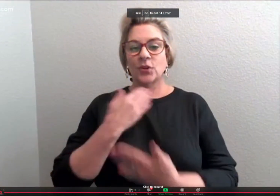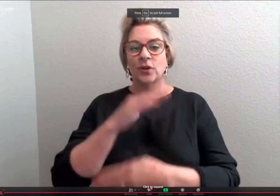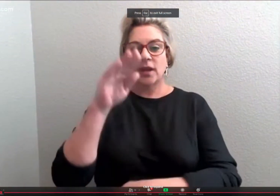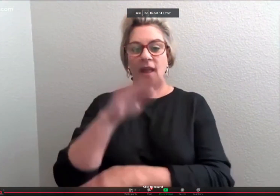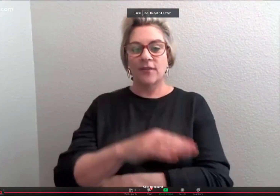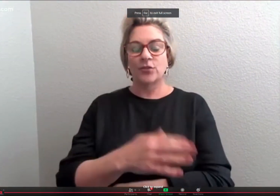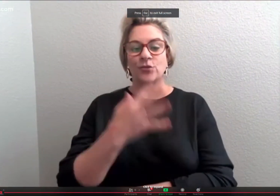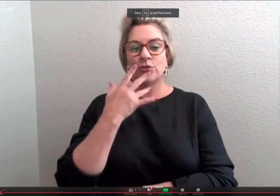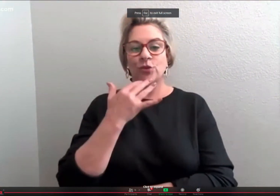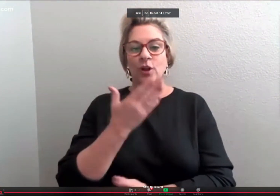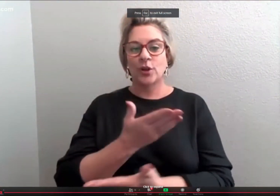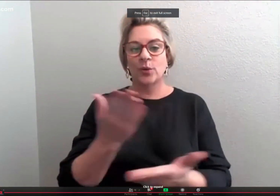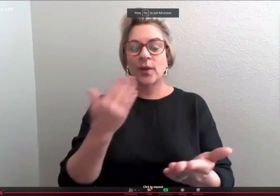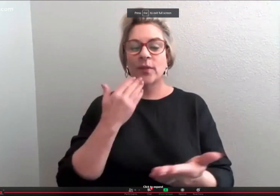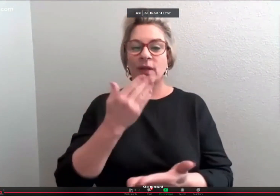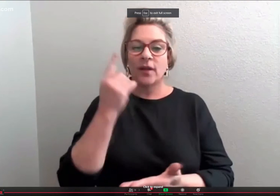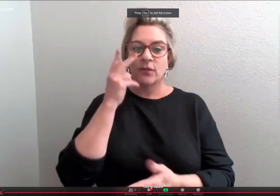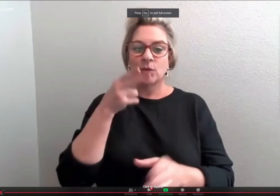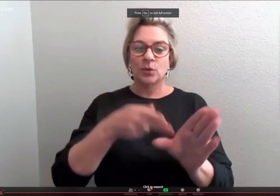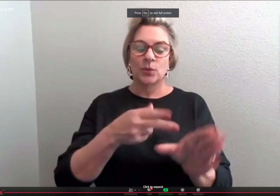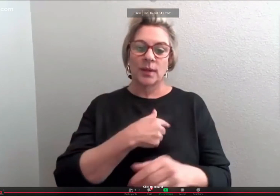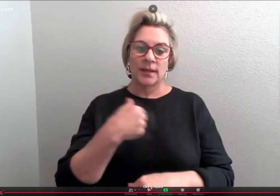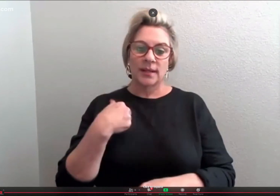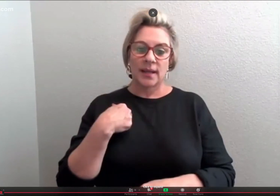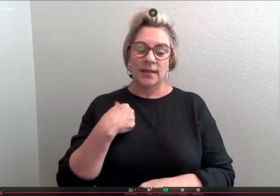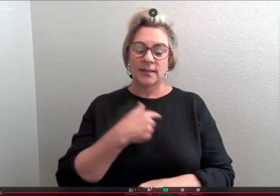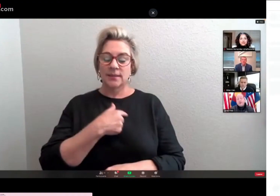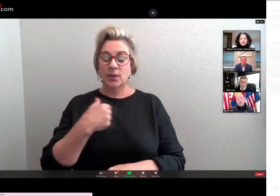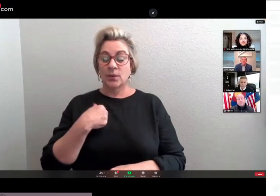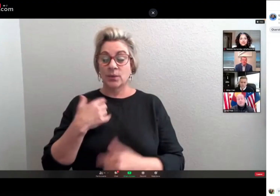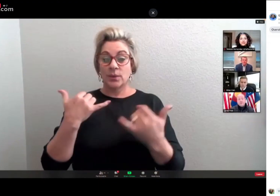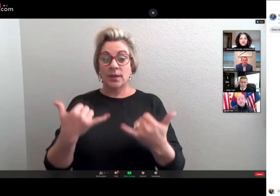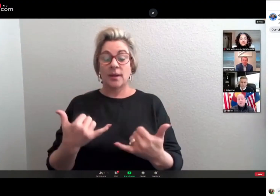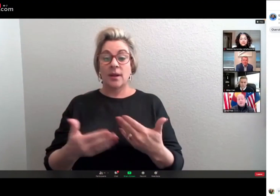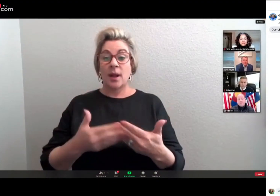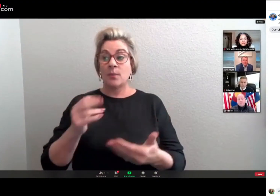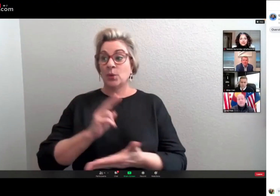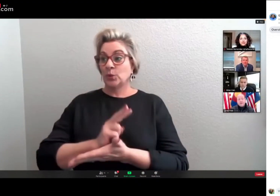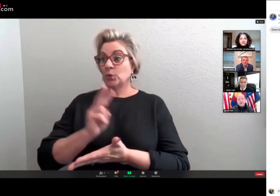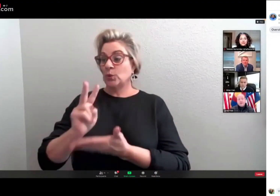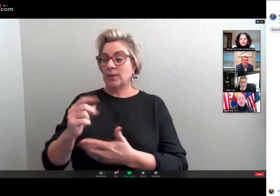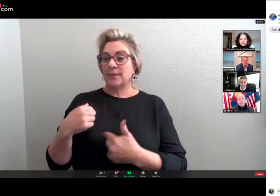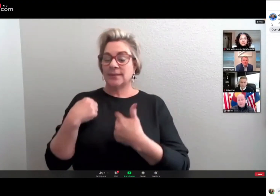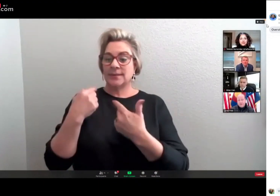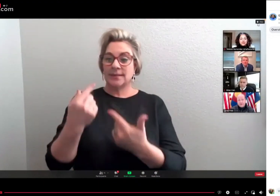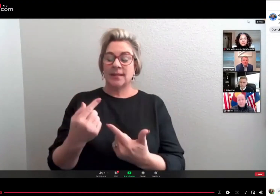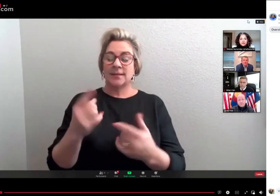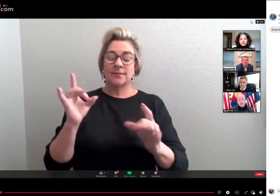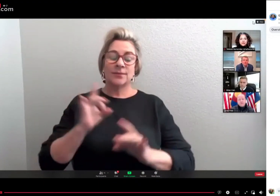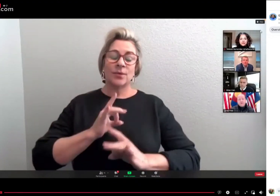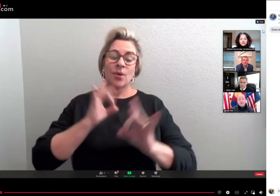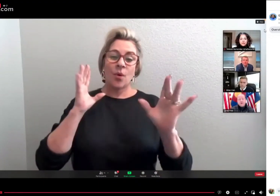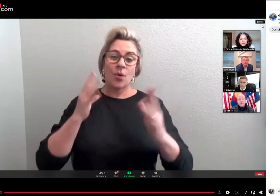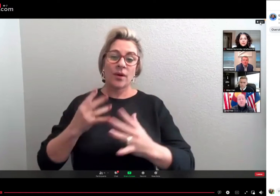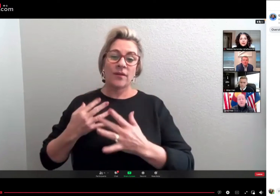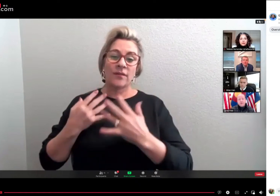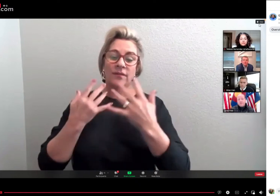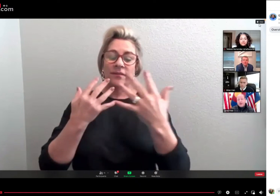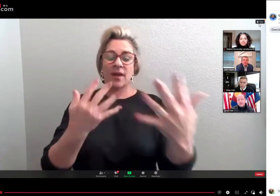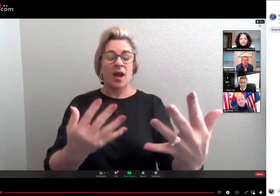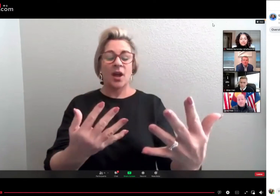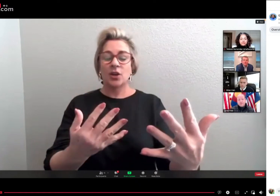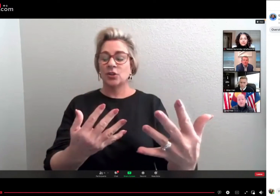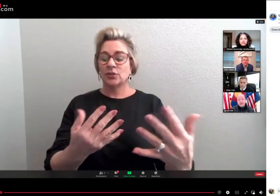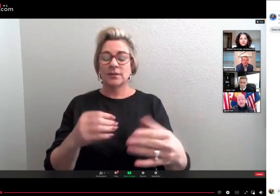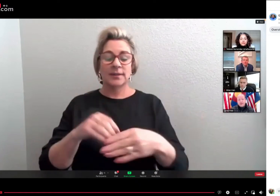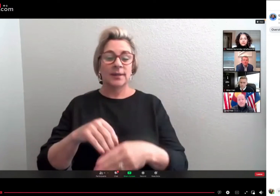Afternoon, Colorado. I want to thank you for joining us. We are almost 2 weeks out from the horrific inferno and